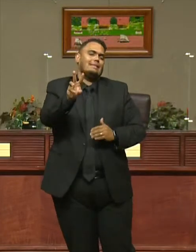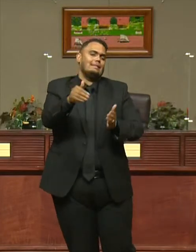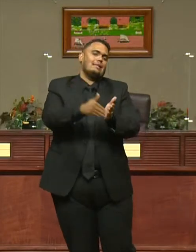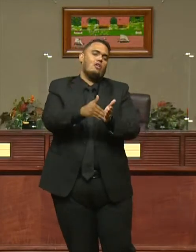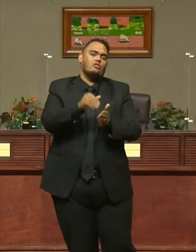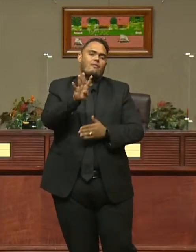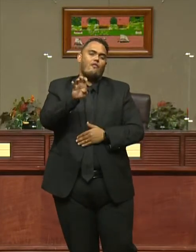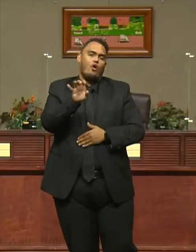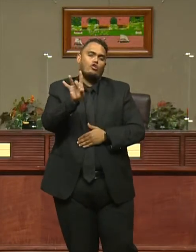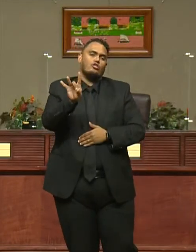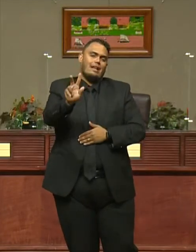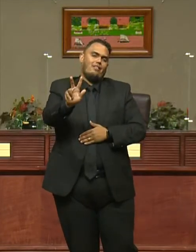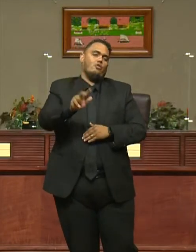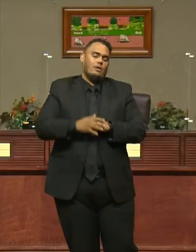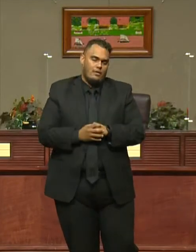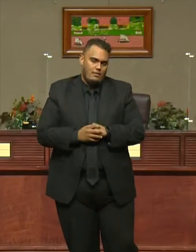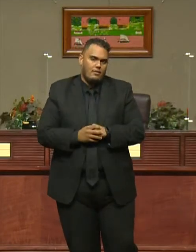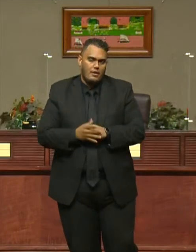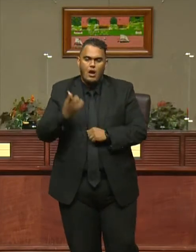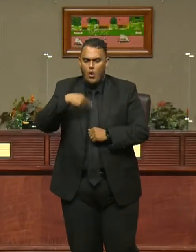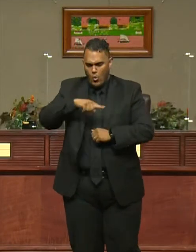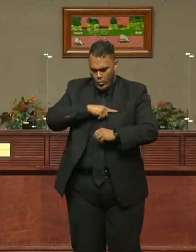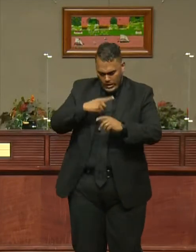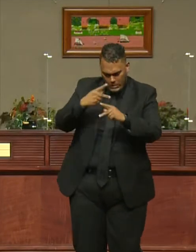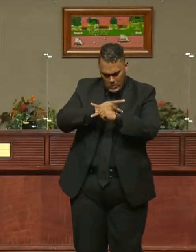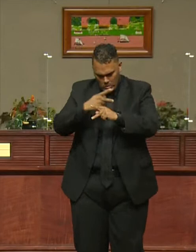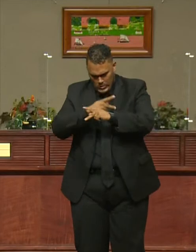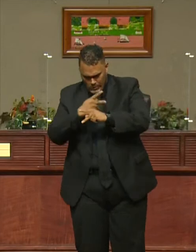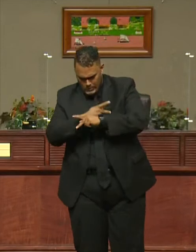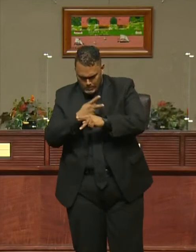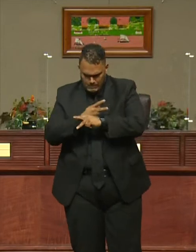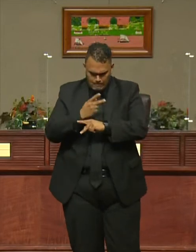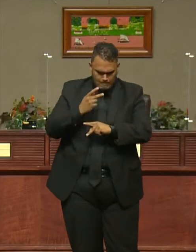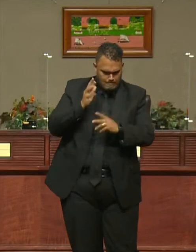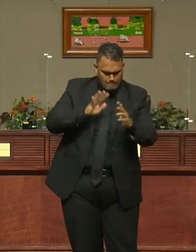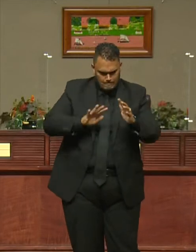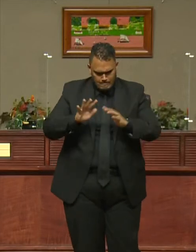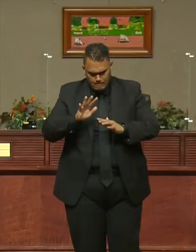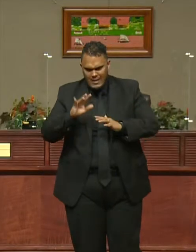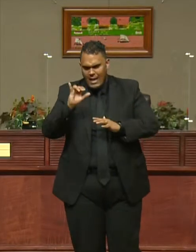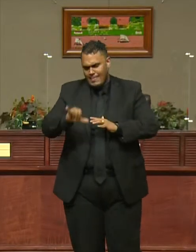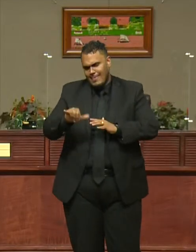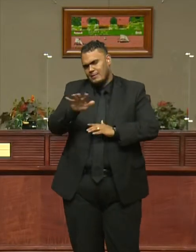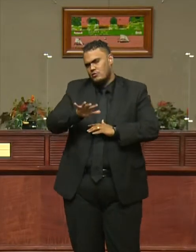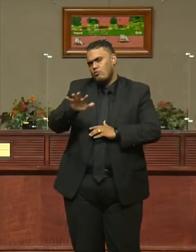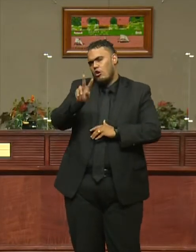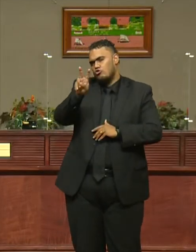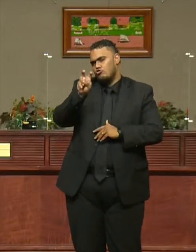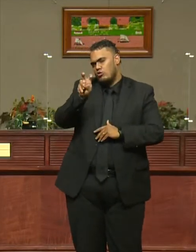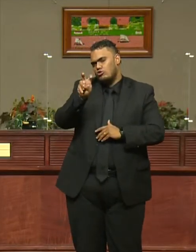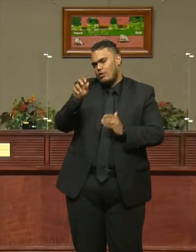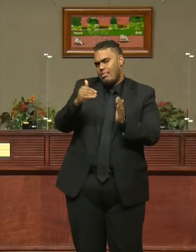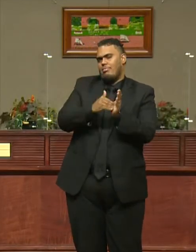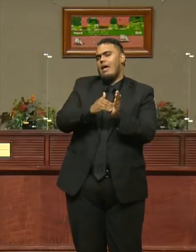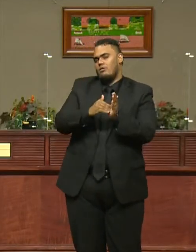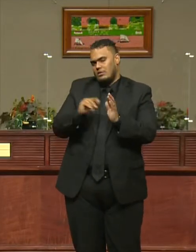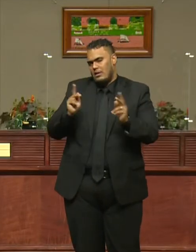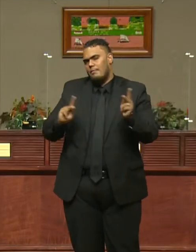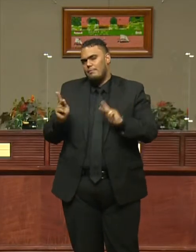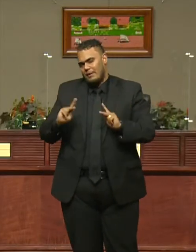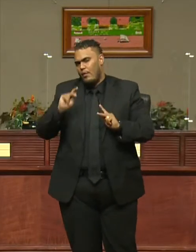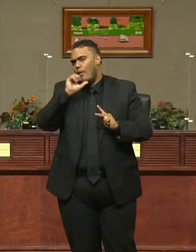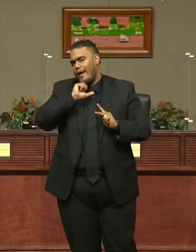26,443, and we are calculating that that group in our county is over 200,000 people